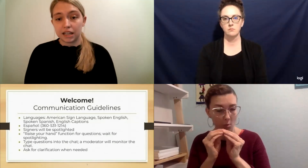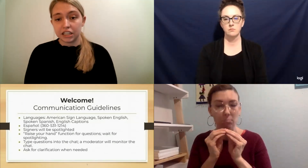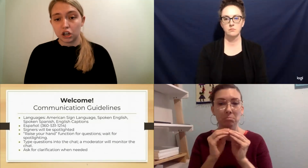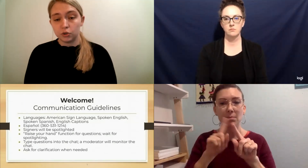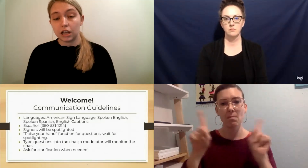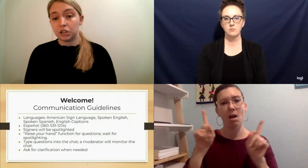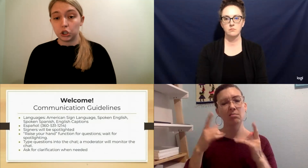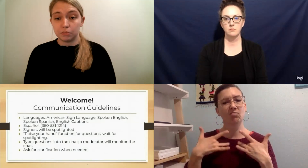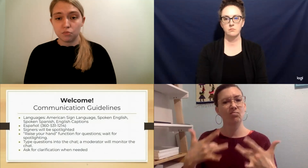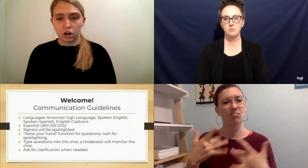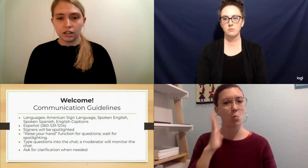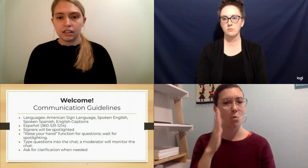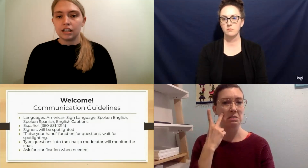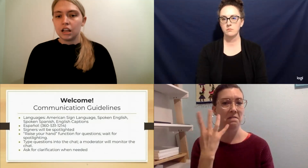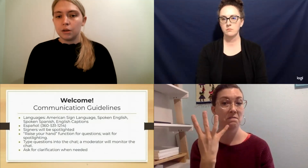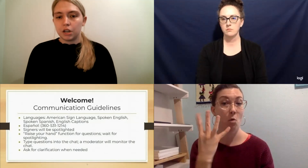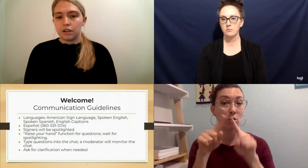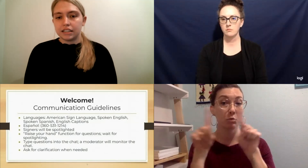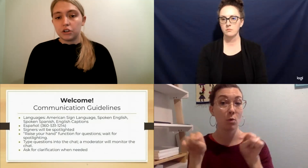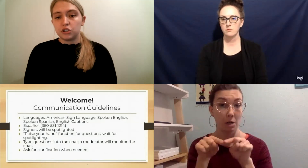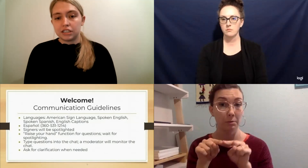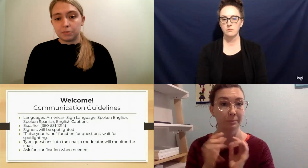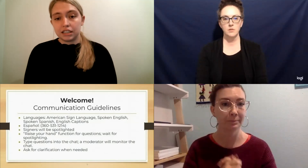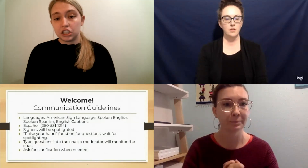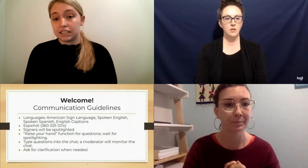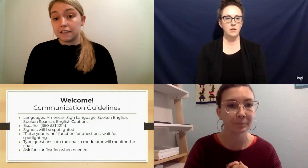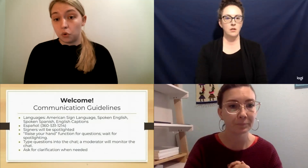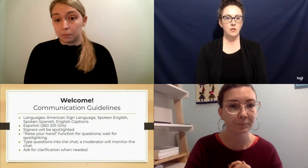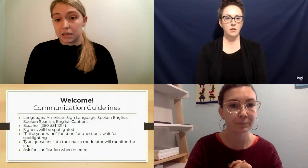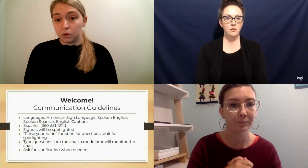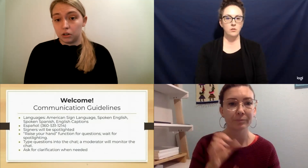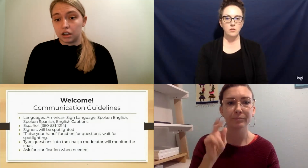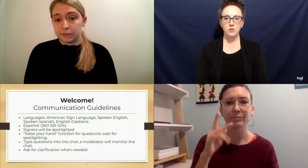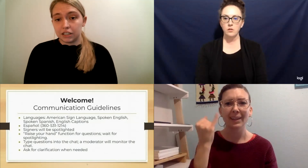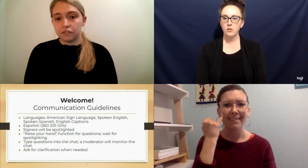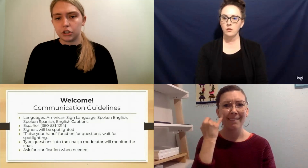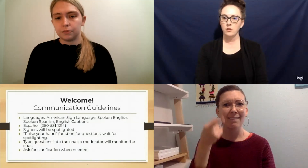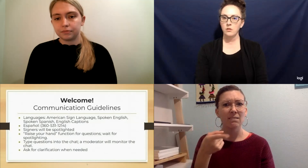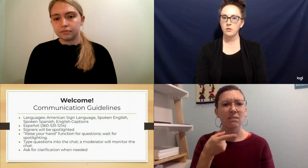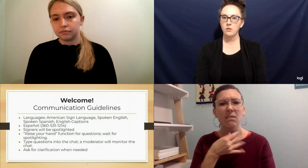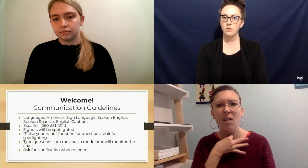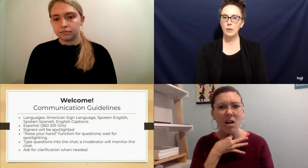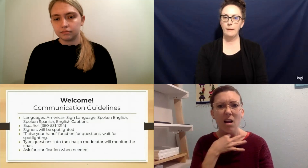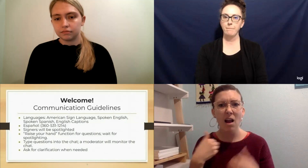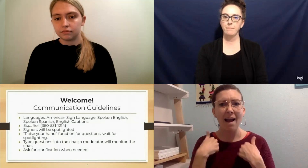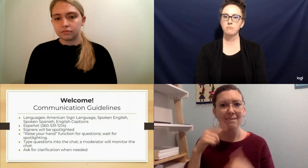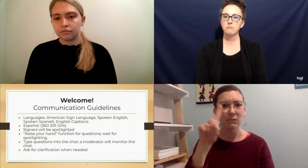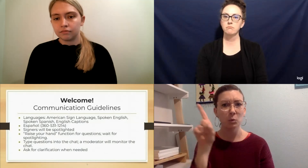5, depending on who's up. There could be more. But right now, you should typically just see 4 people on speaker view.